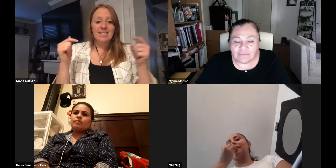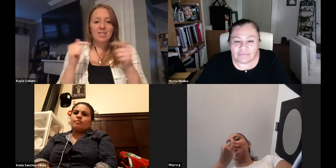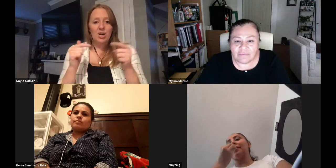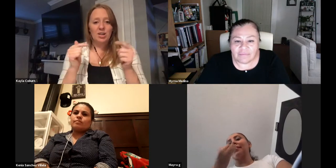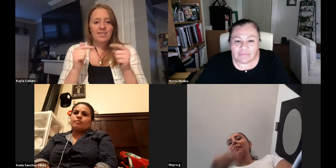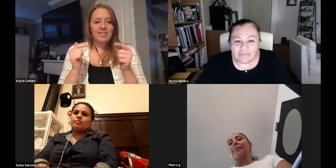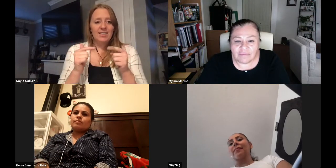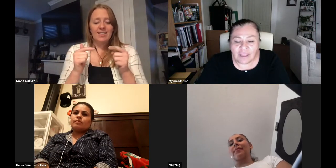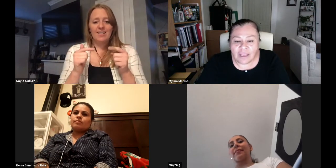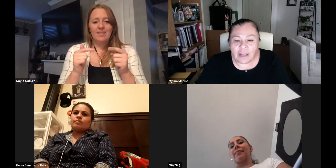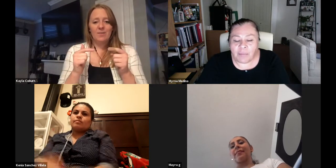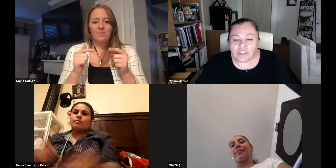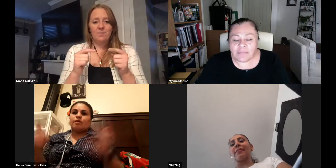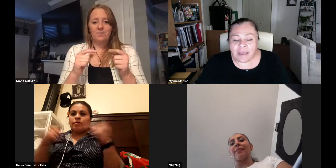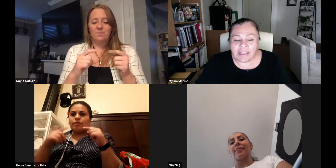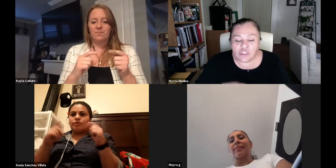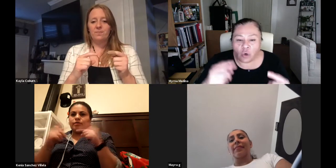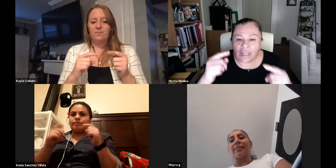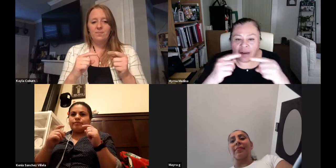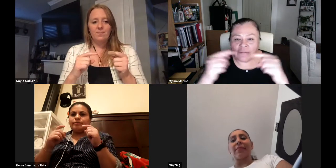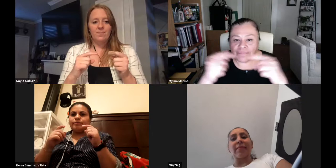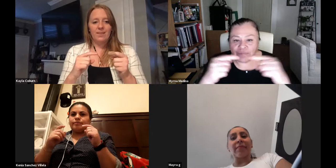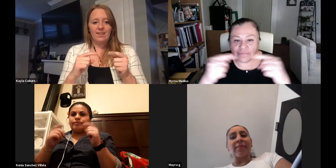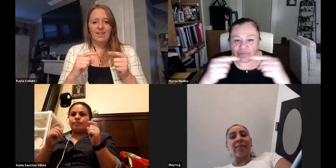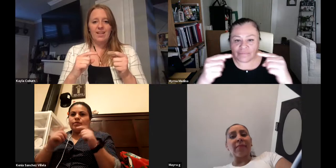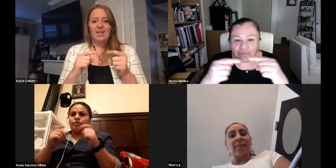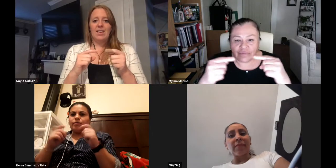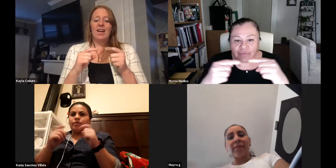Next is hurt. La próxima es doler.